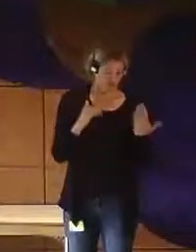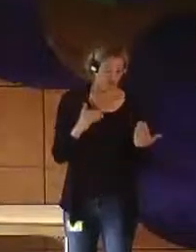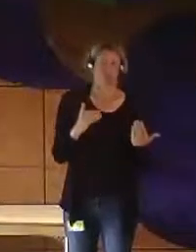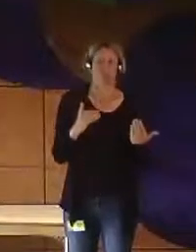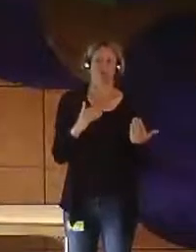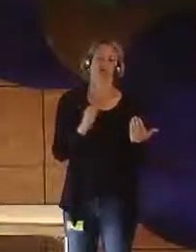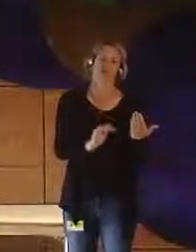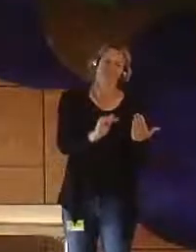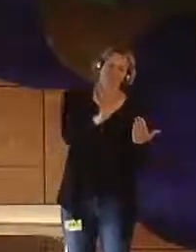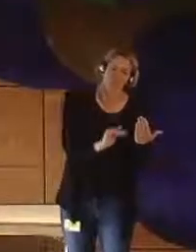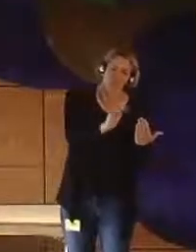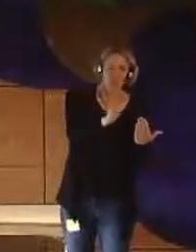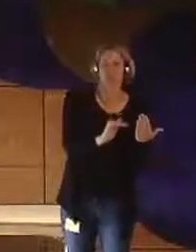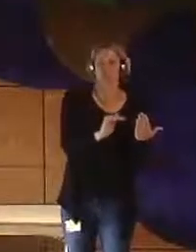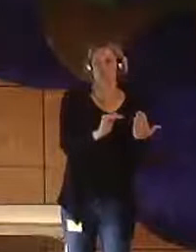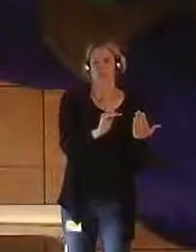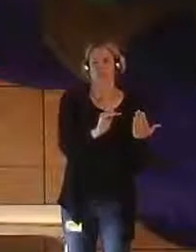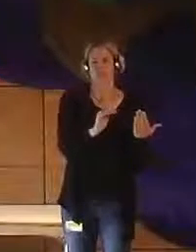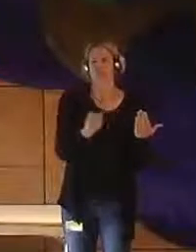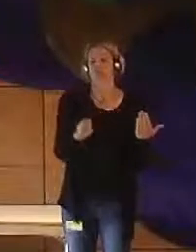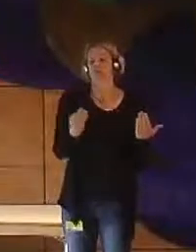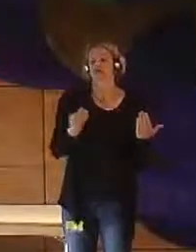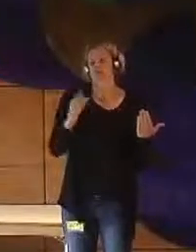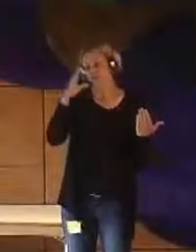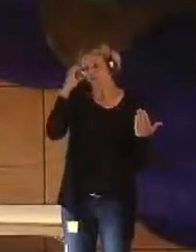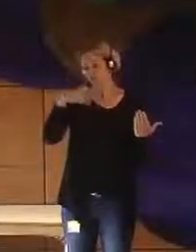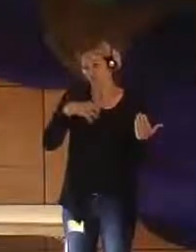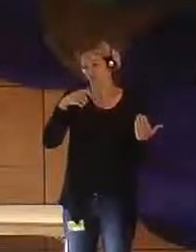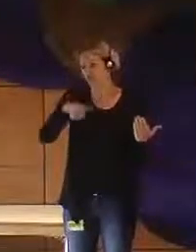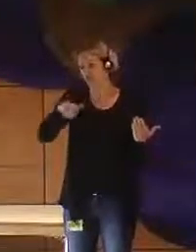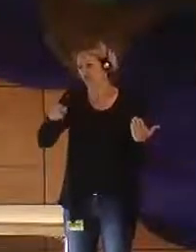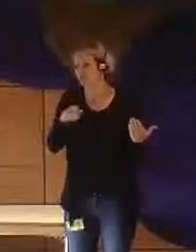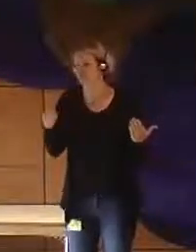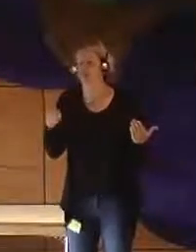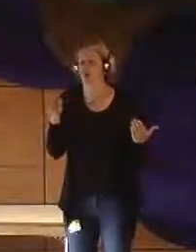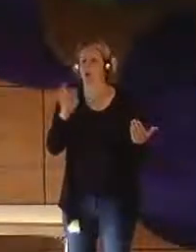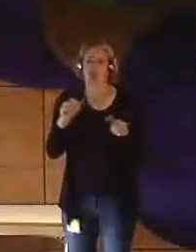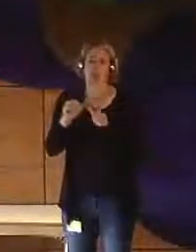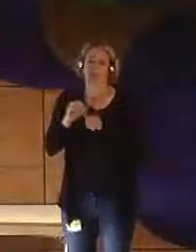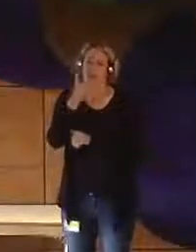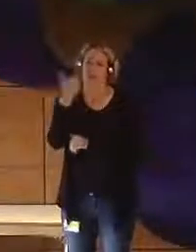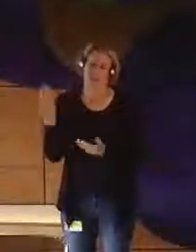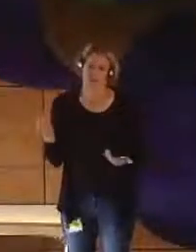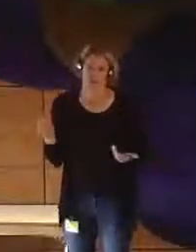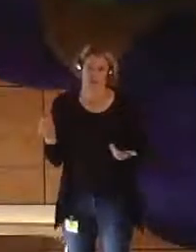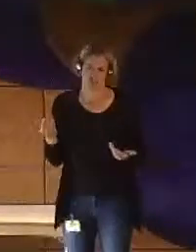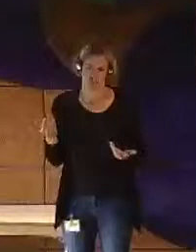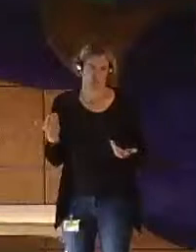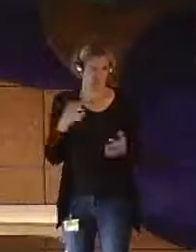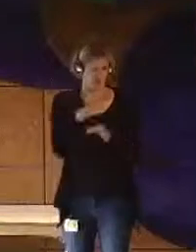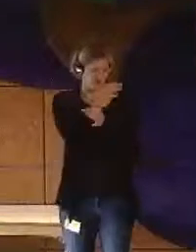most patients with CHARGE syndrome are growth hormone deficient. Do any of you have children on growth hormone?